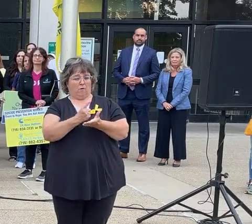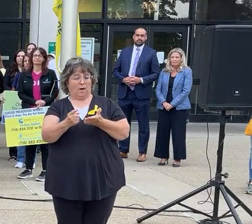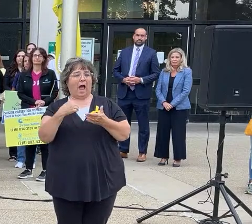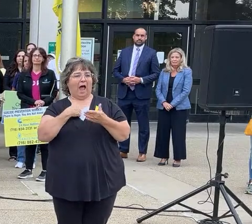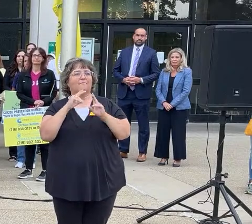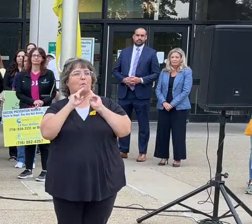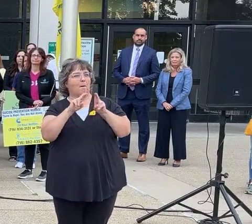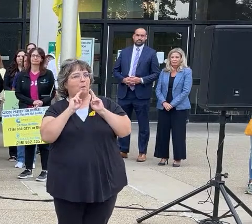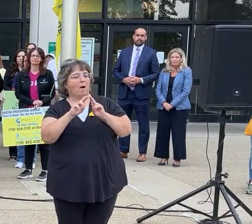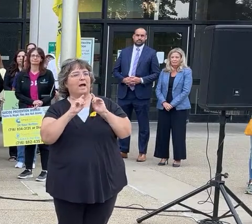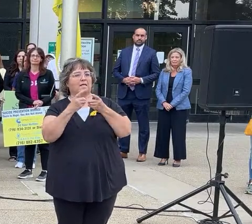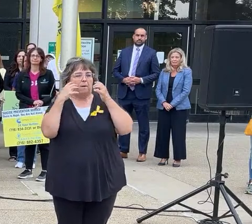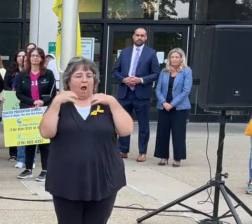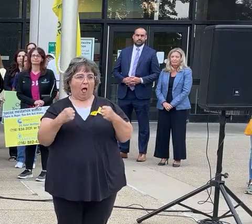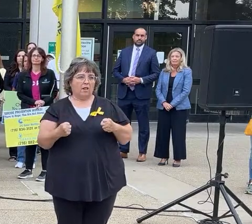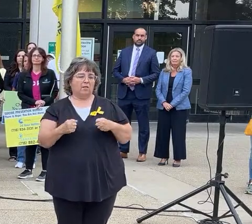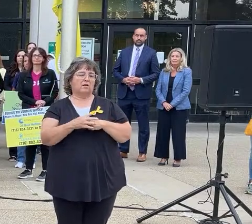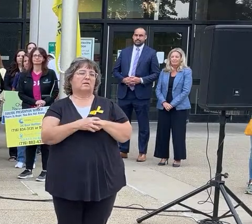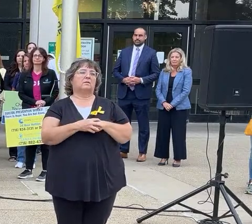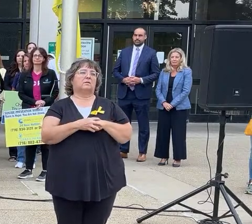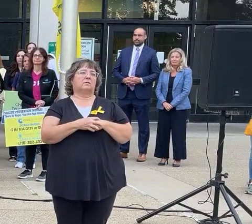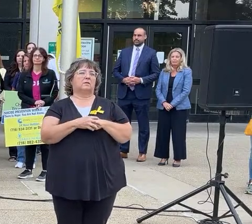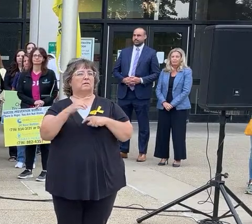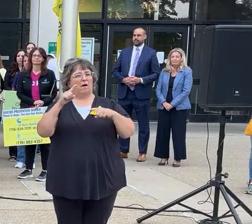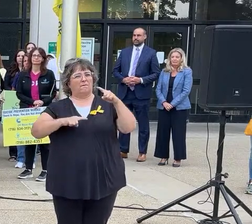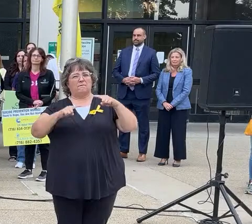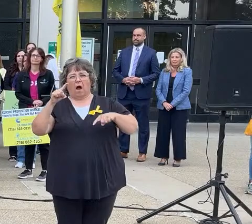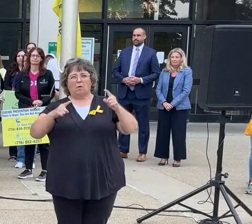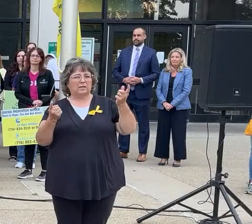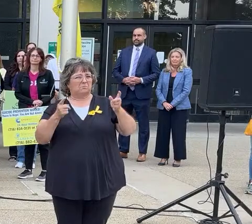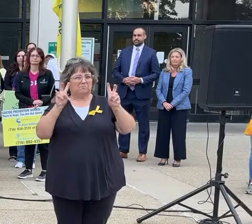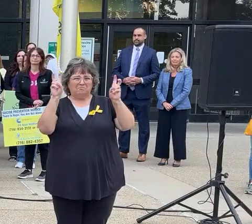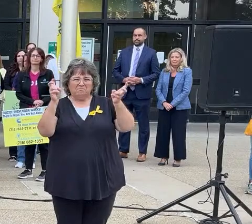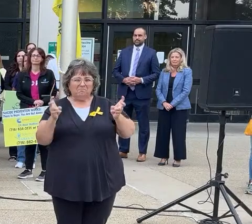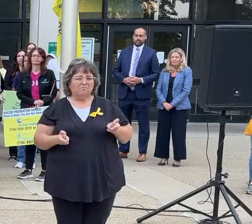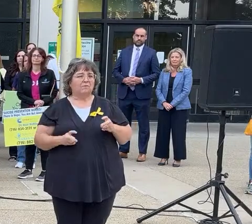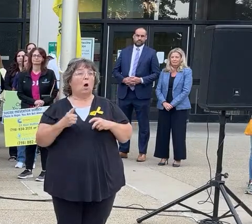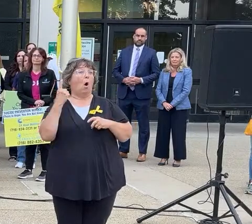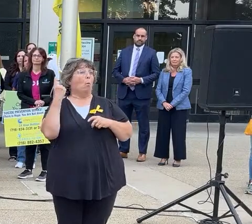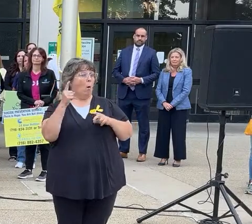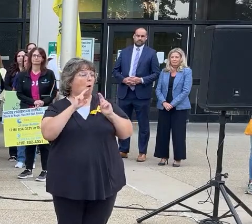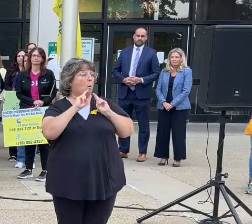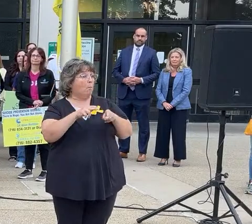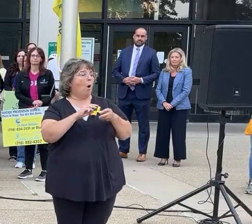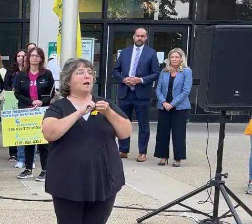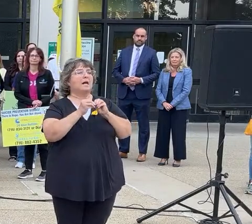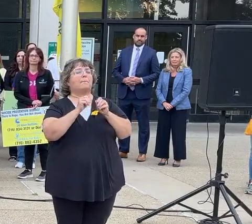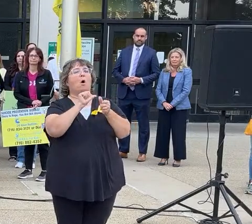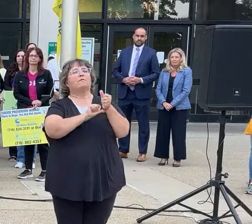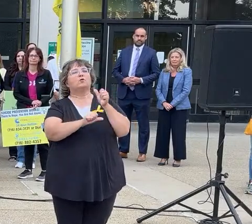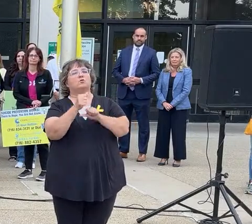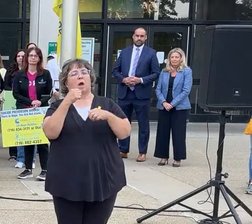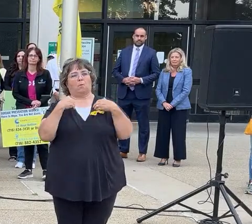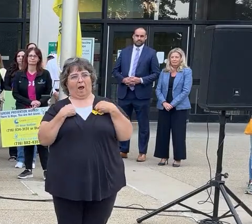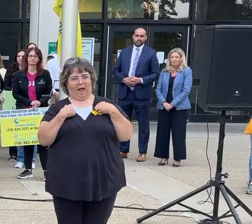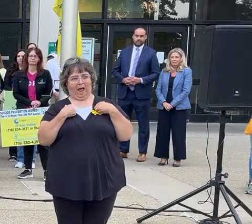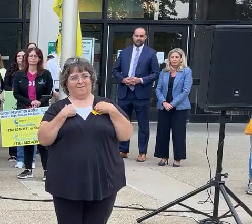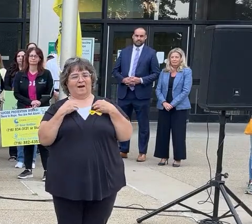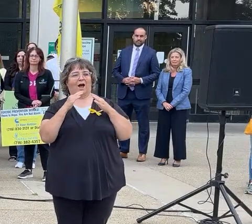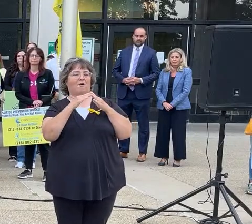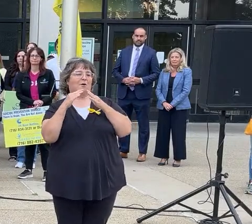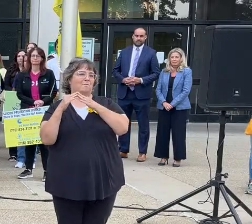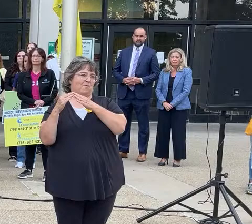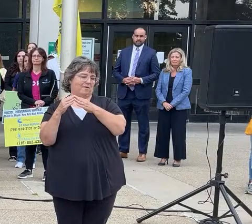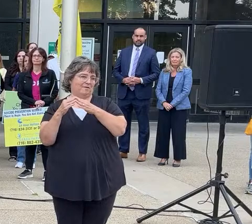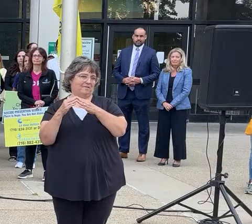receive reports from the Department of Health on various issues, and one of them are the number of suicides that we have in our